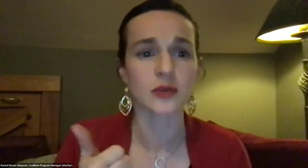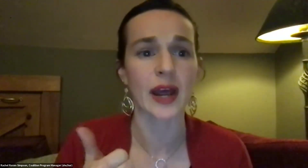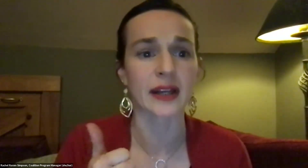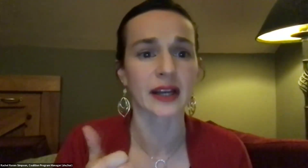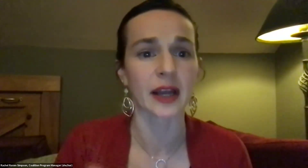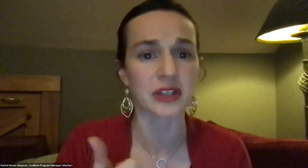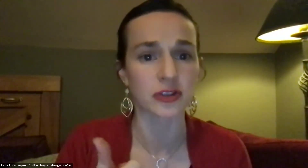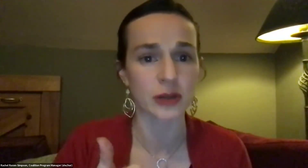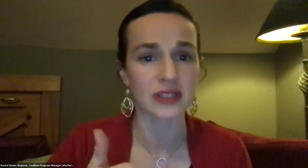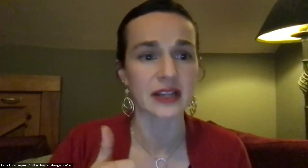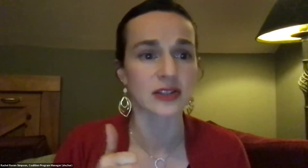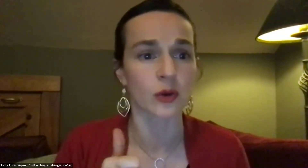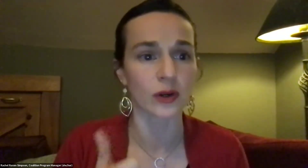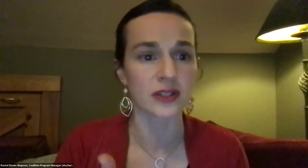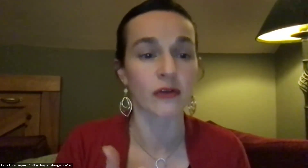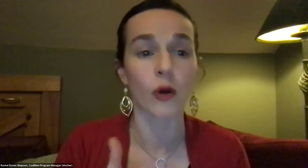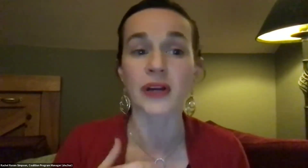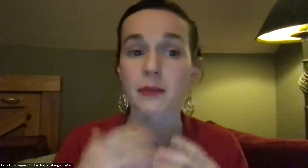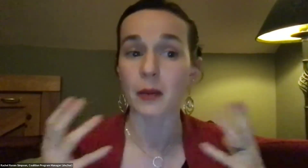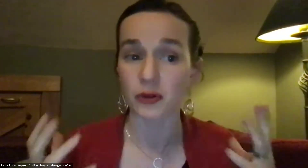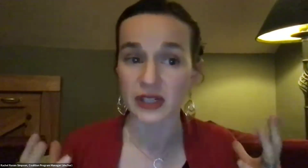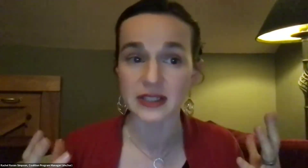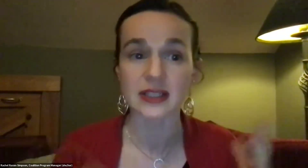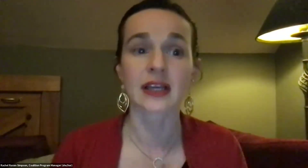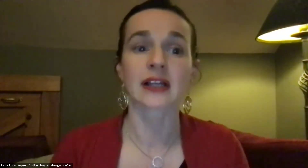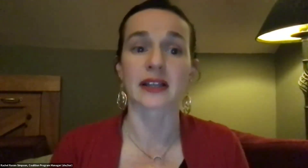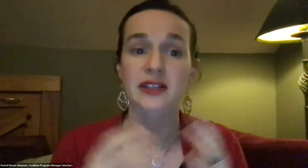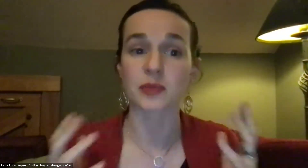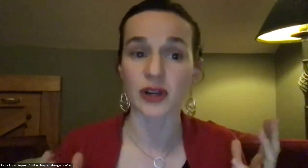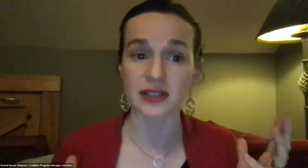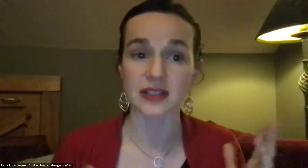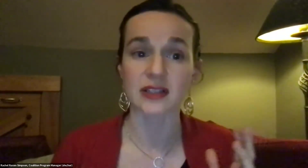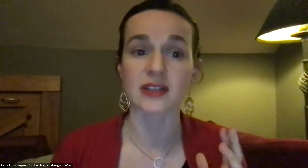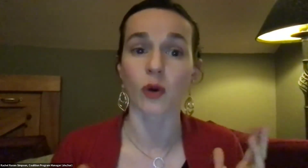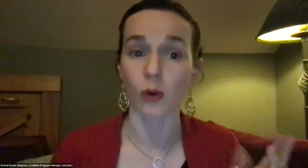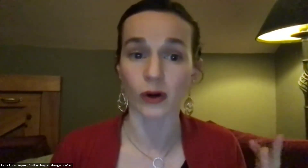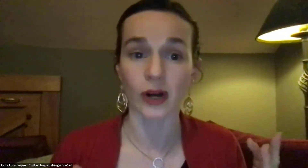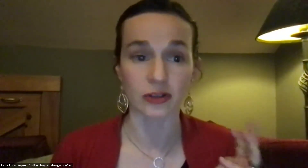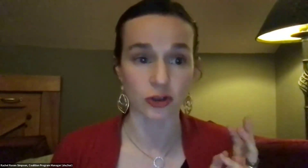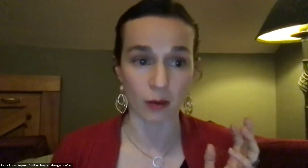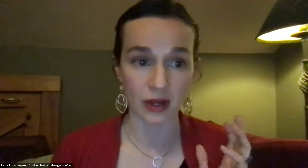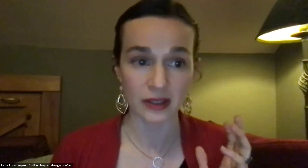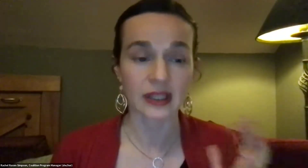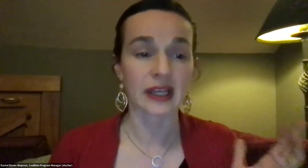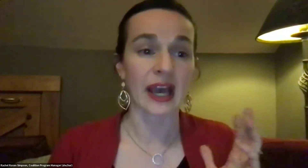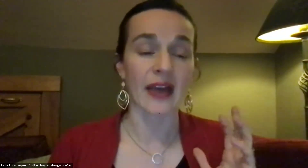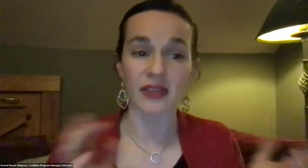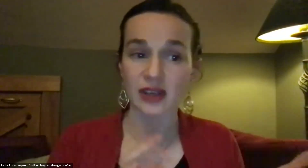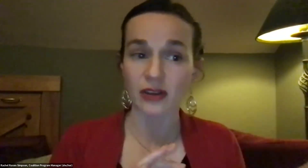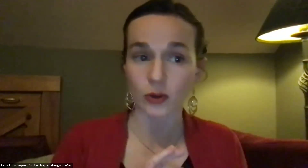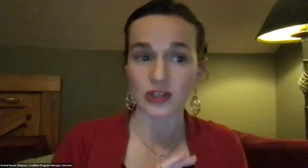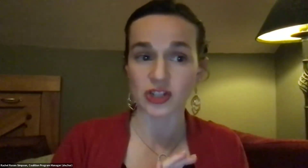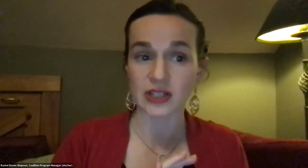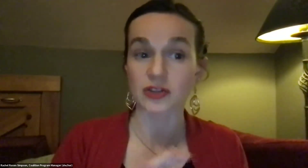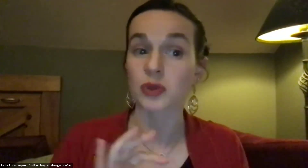the risks when a ketamine treatment takes a course of opening memories, like experiences of horror and trauma? And